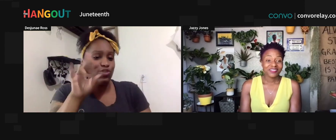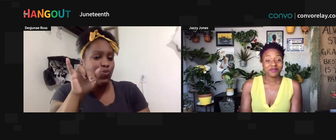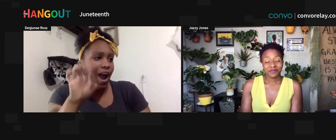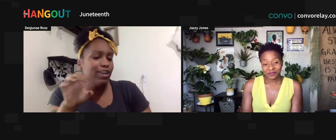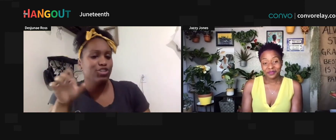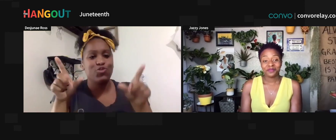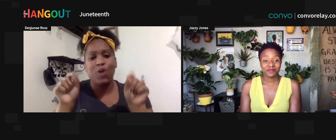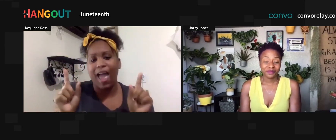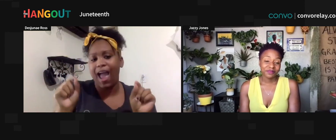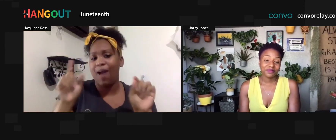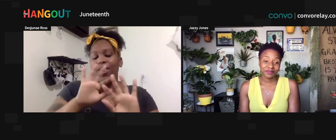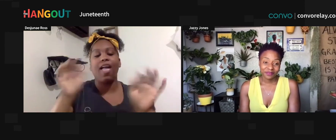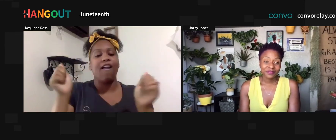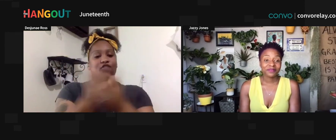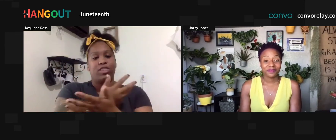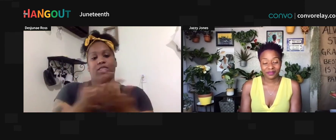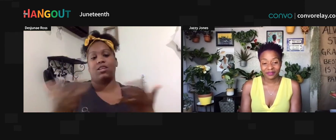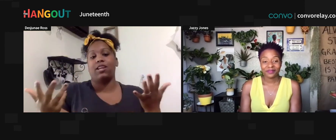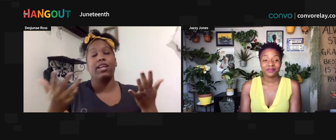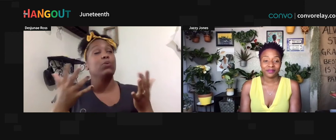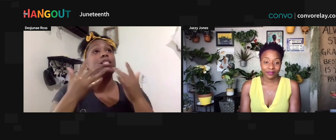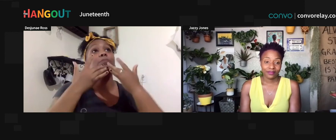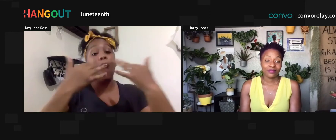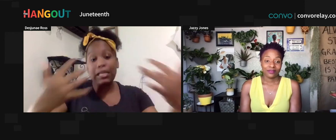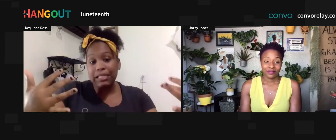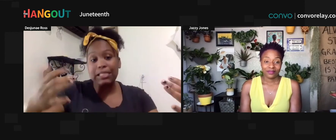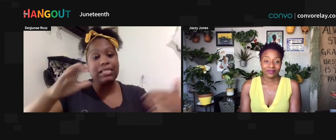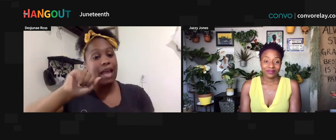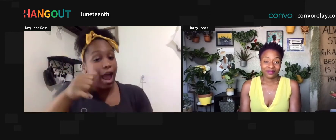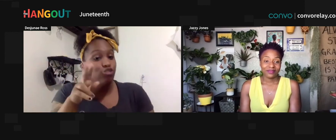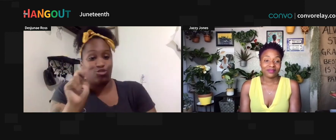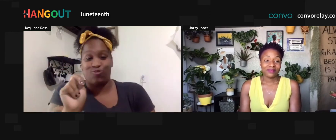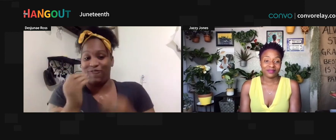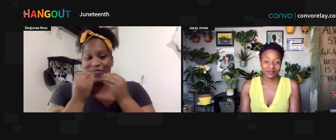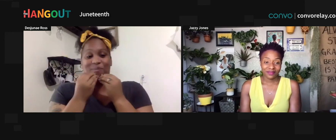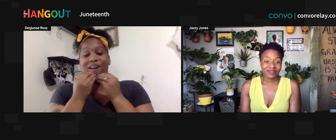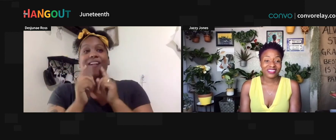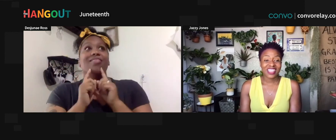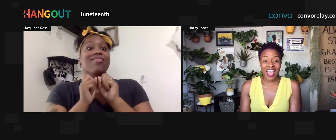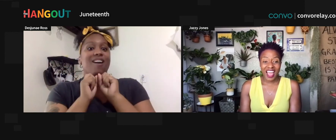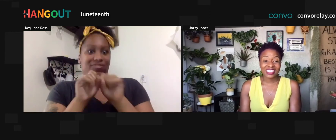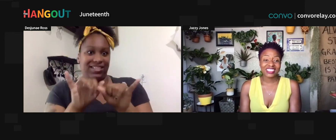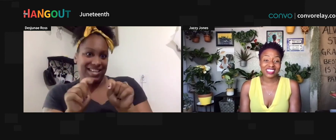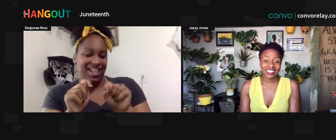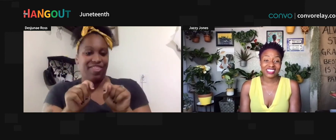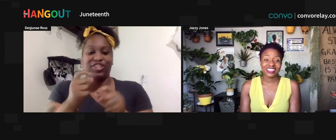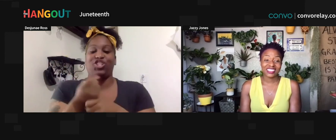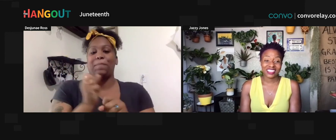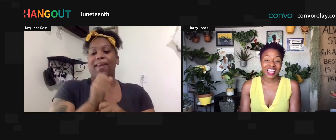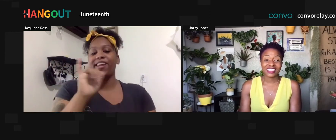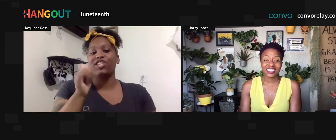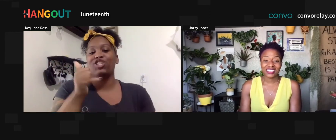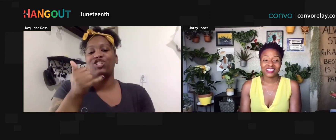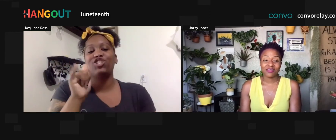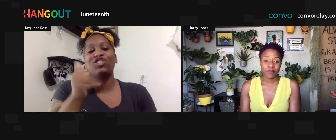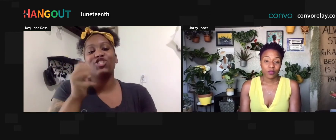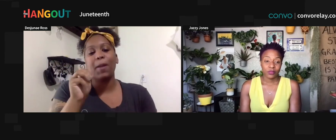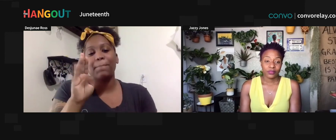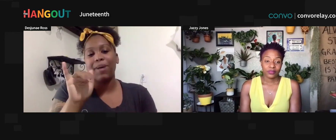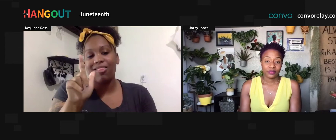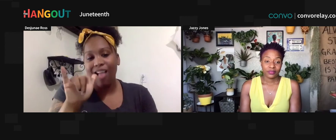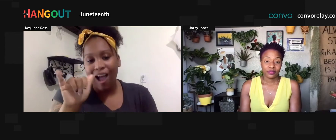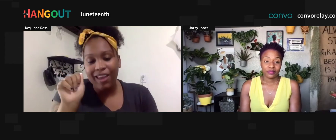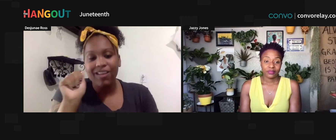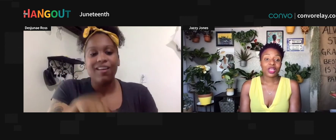throwing in everything from sausages to rice to crabs, you name it. The spices, it was just some Cajun spice all in